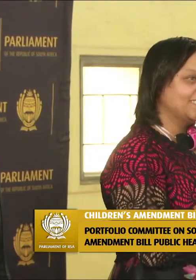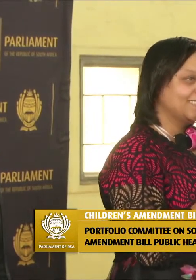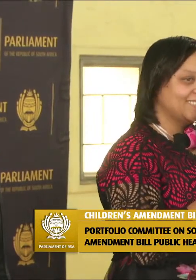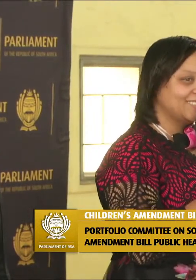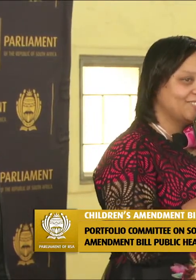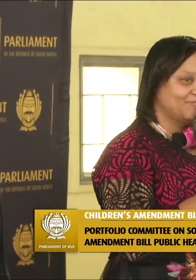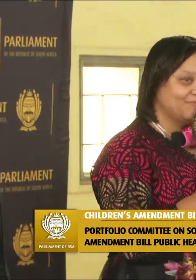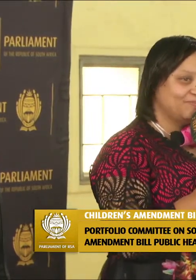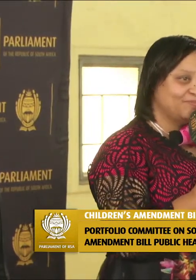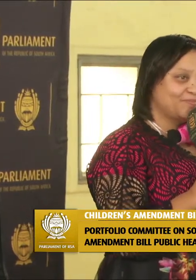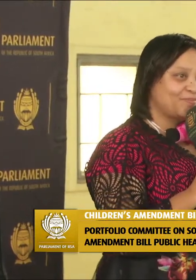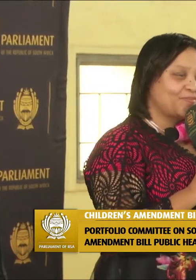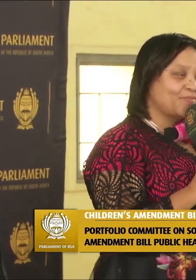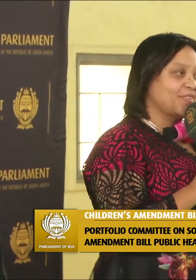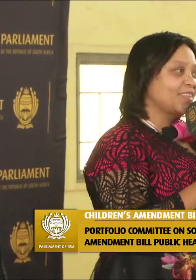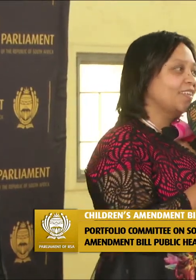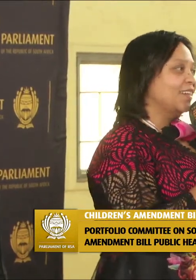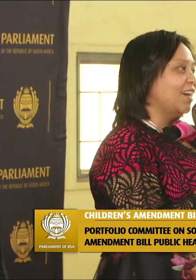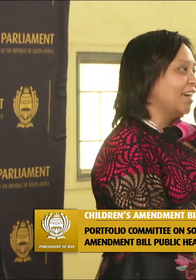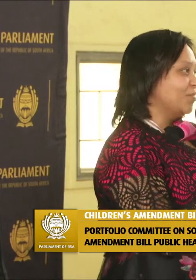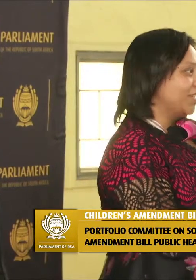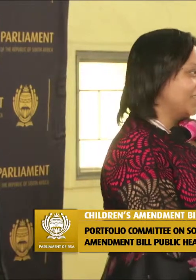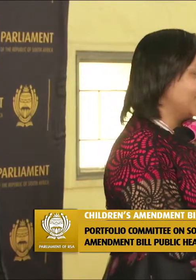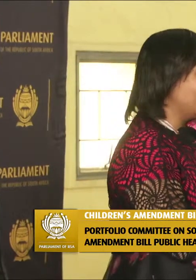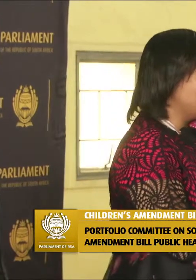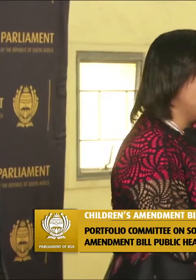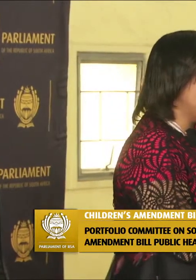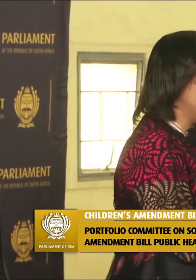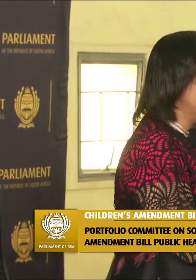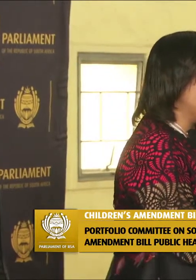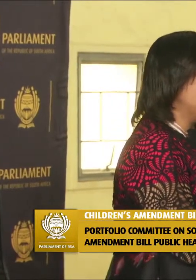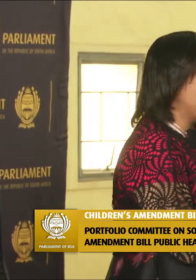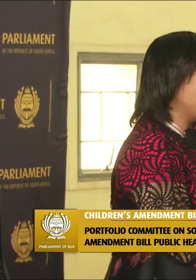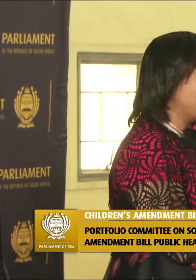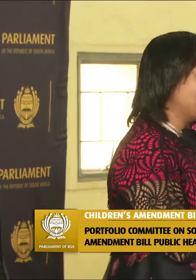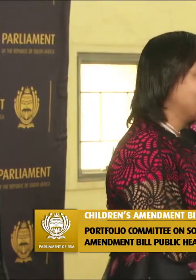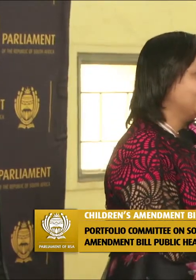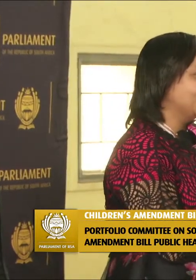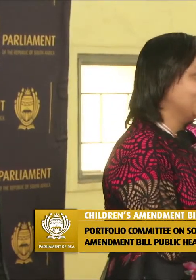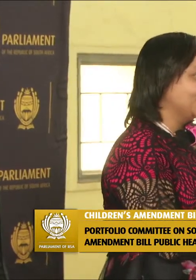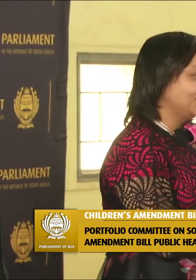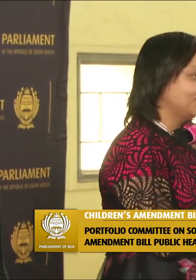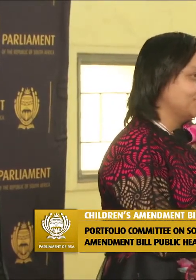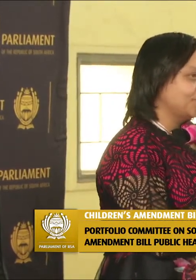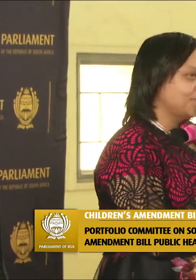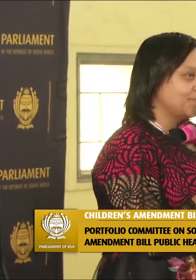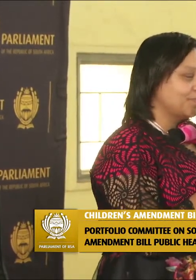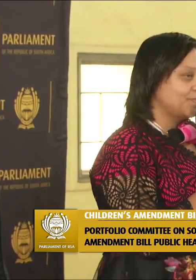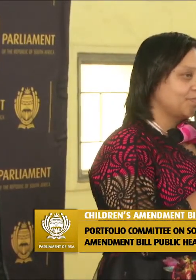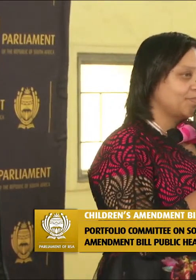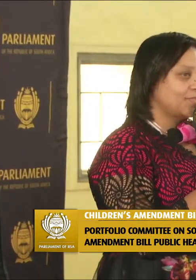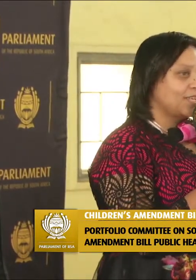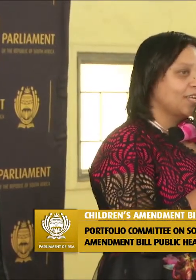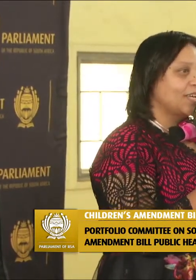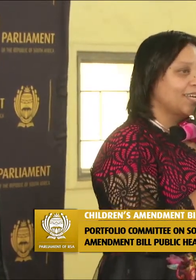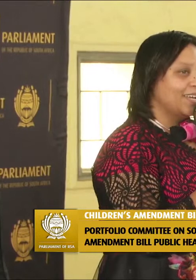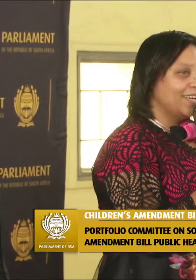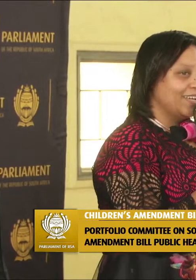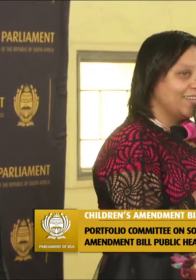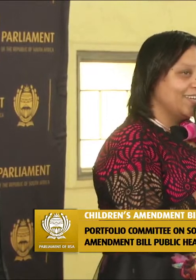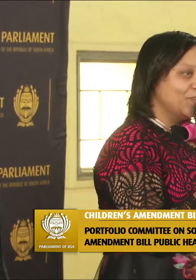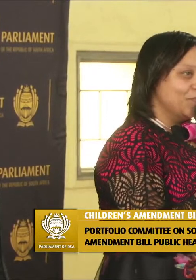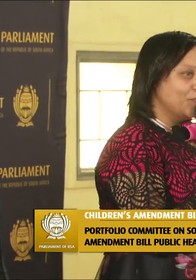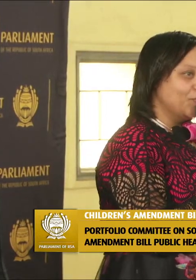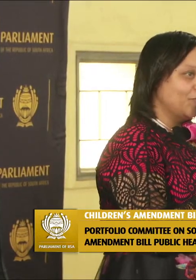Opperman. My name is Gisela Opperman. I am a resident of the Northern Cape Ngi isakhamuzi sase Northern